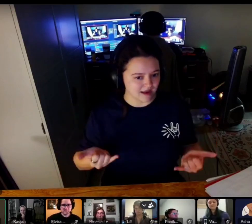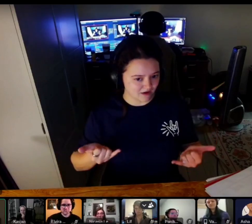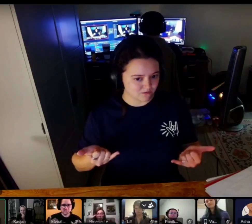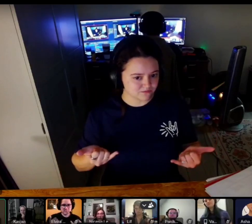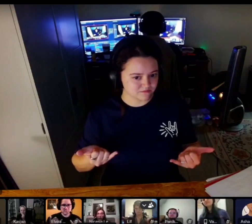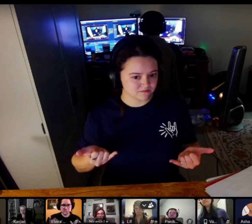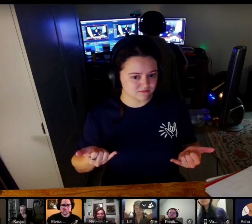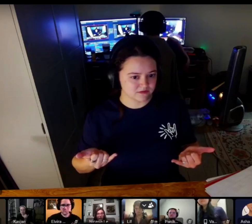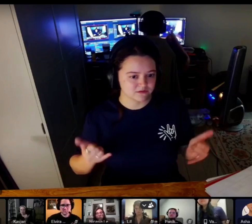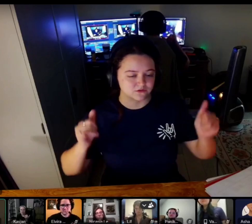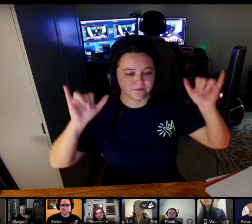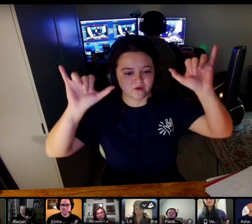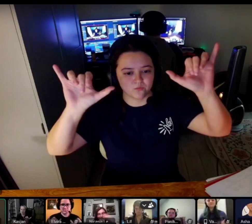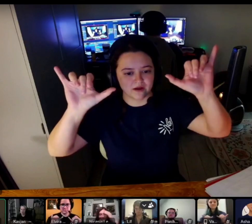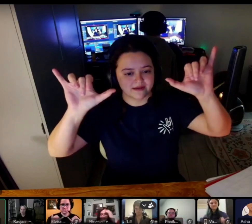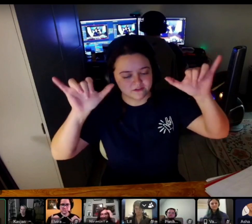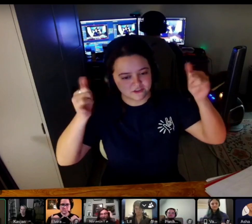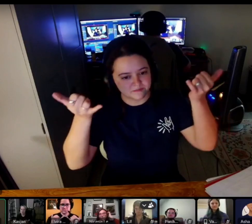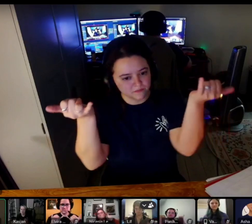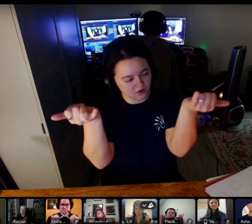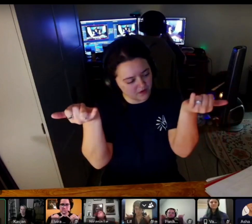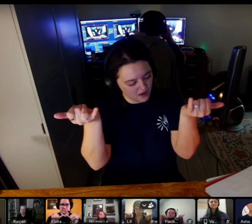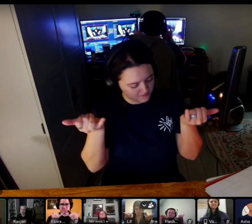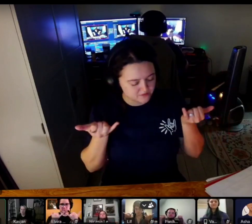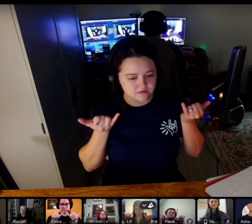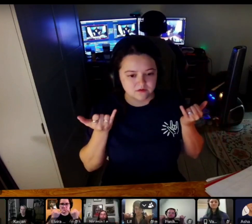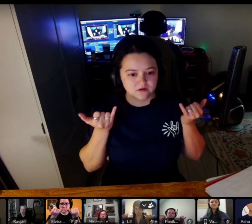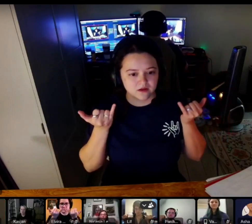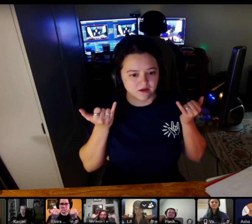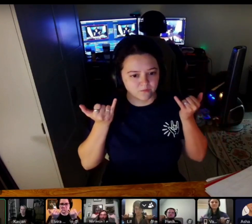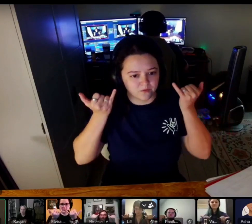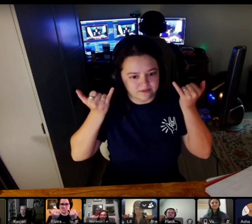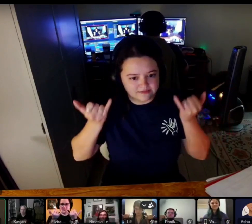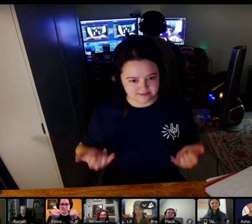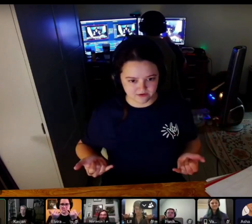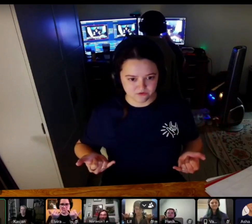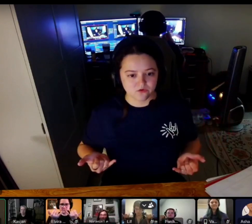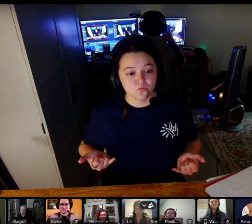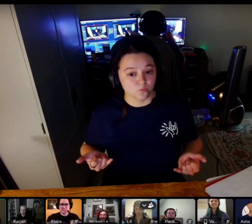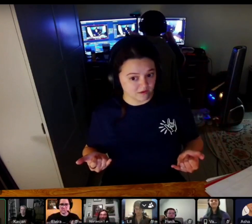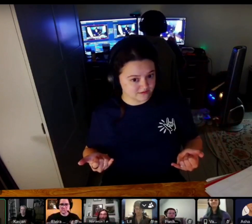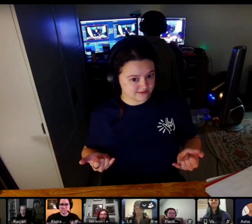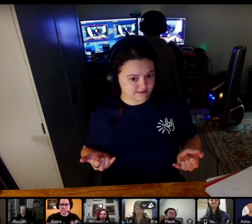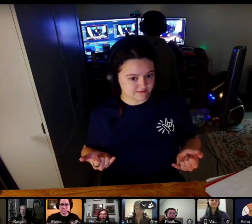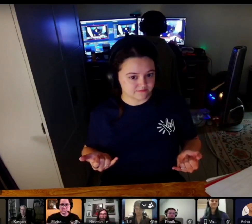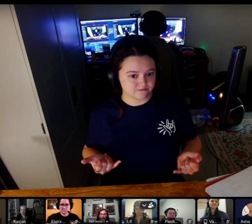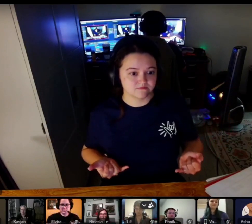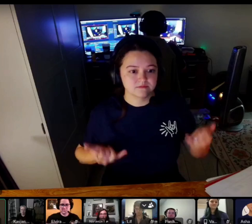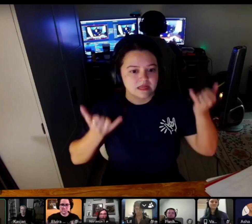Now, so we make a Y hand shape, palm up, and we're going down once.